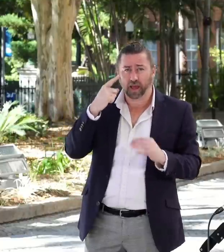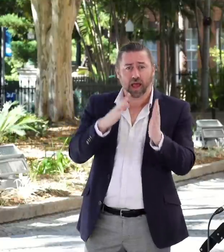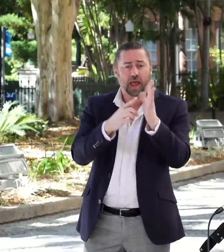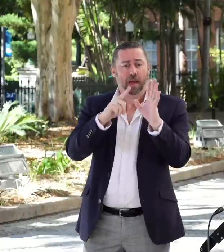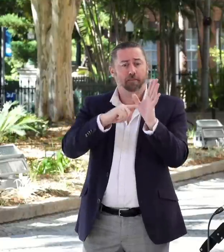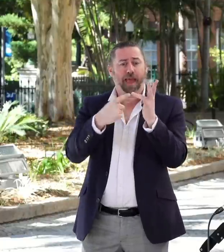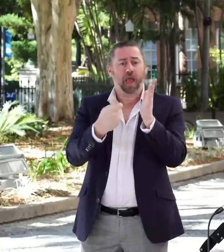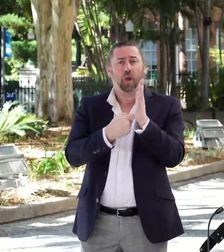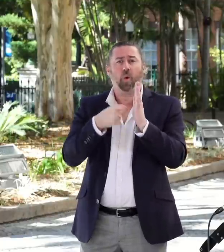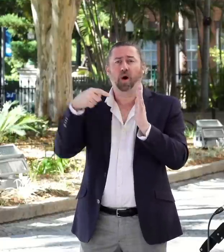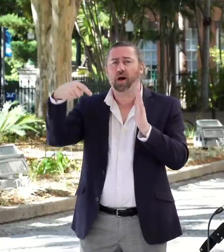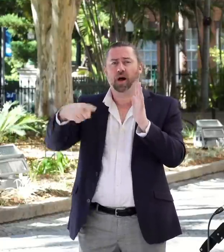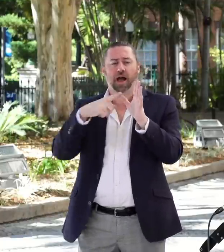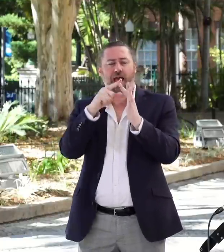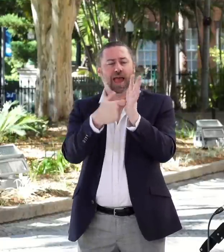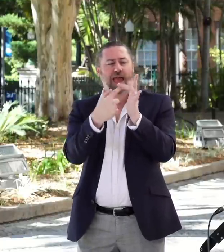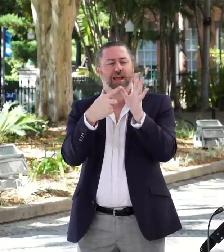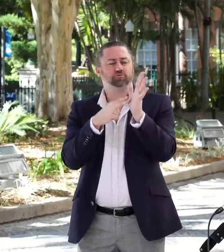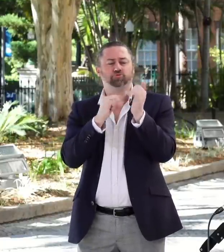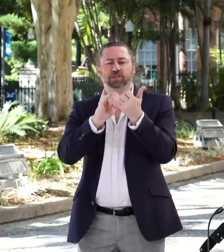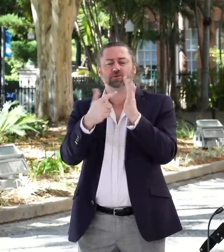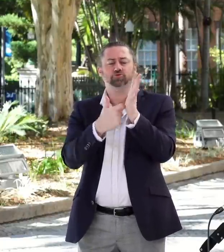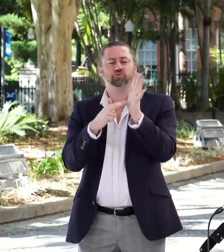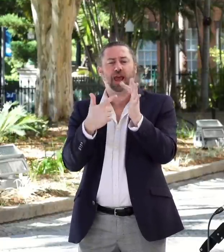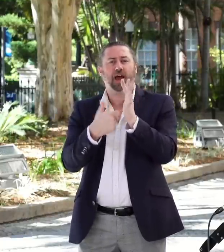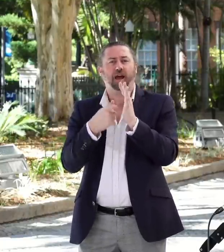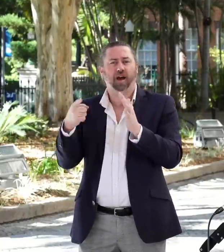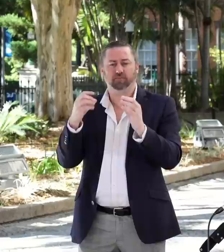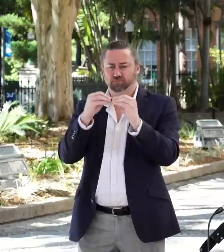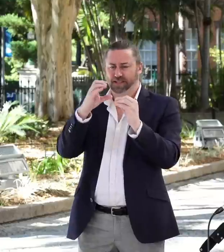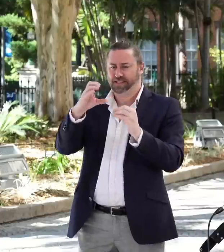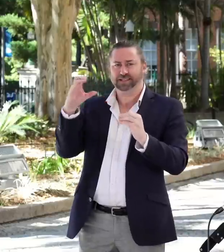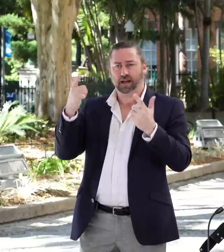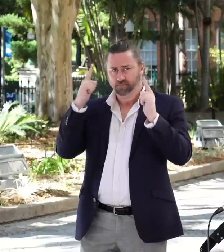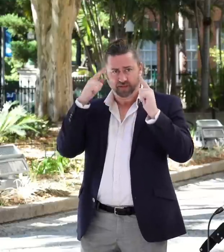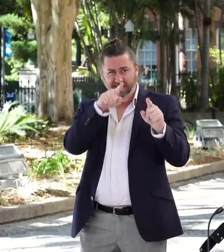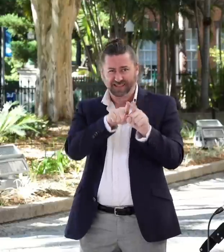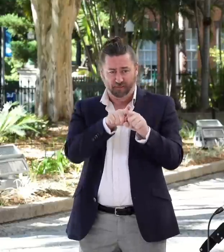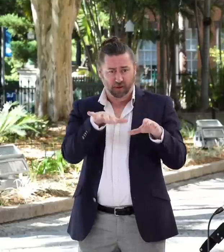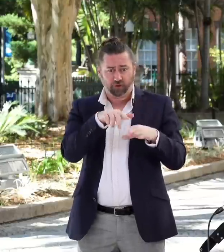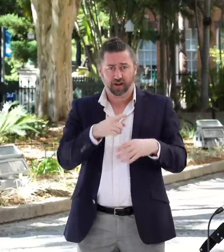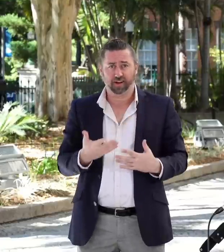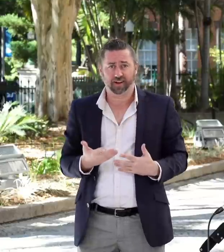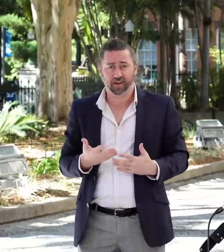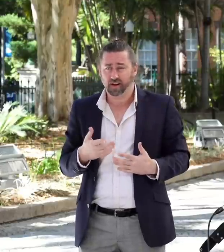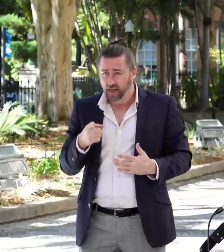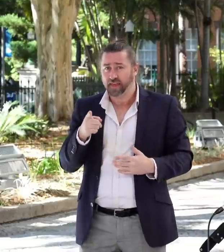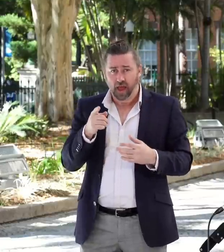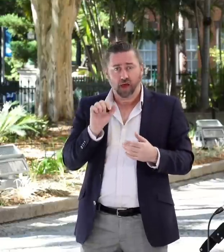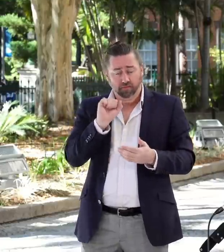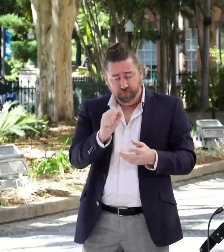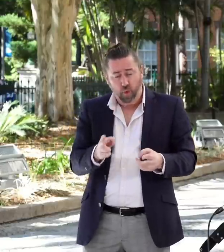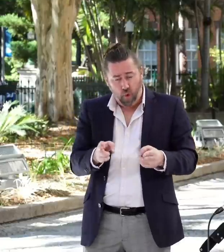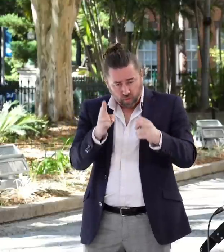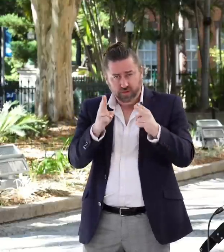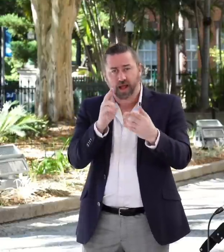of Brisbane City Council. There's nothing unique about this arrangement. They are hotel quarantine rooms.